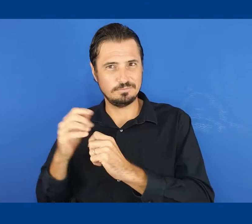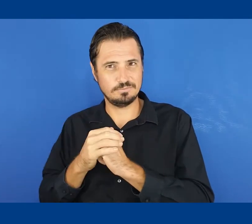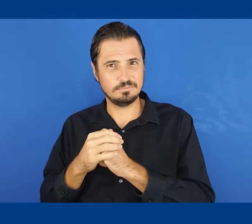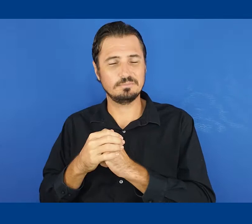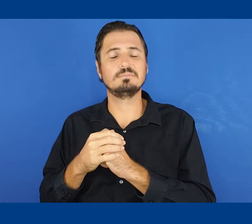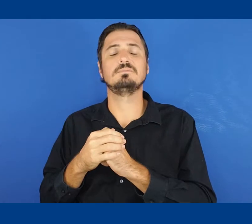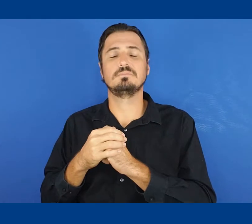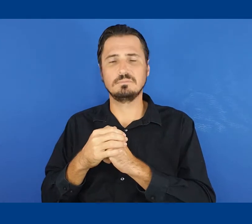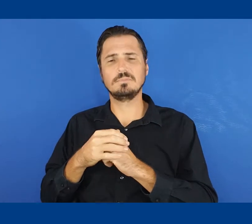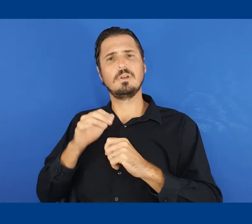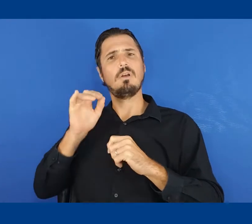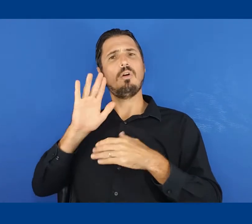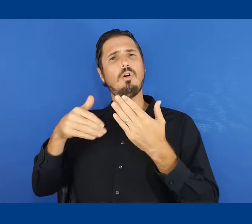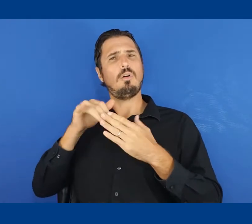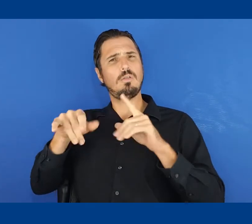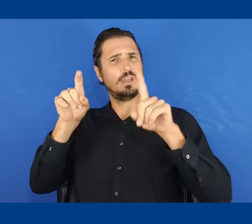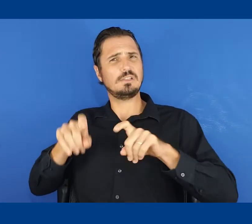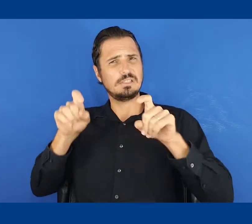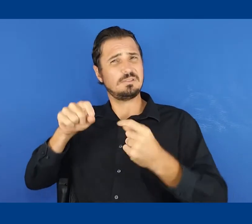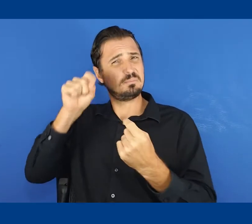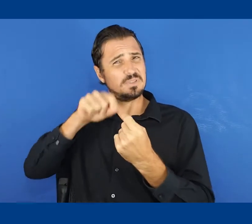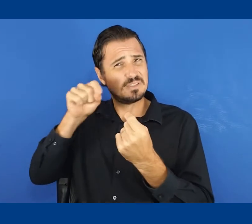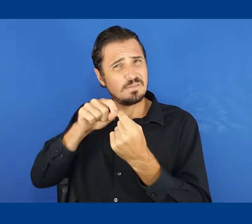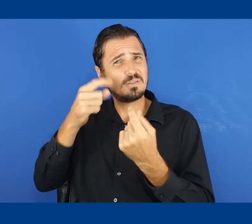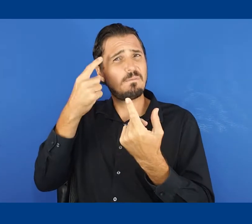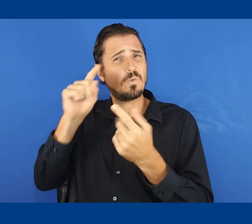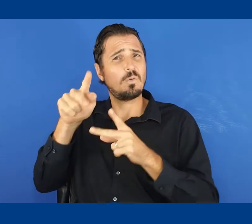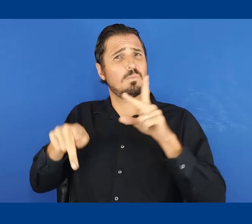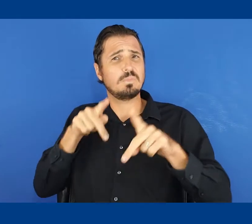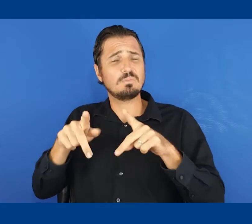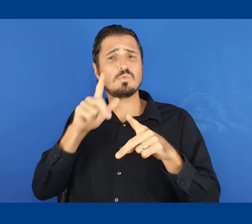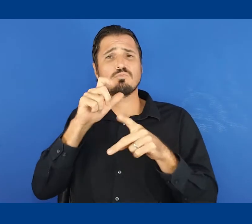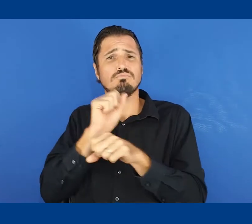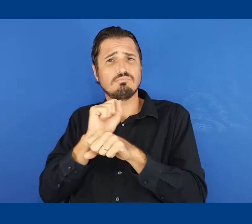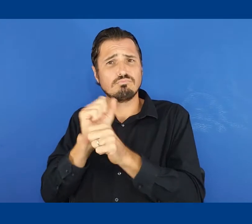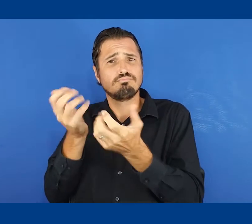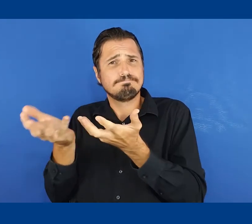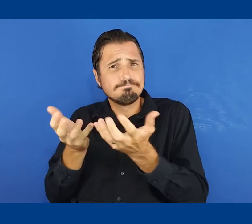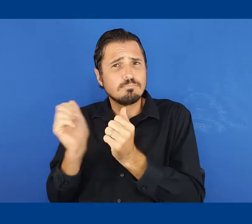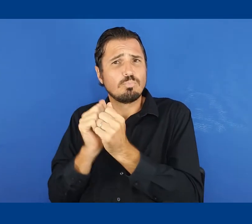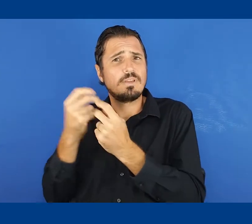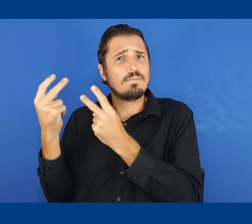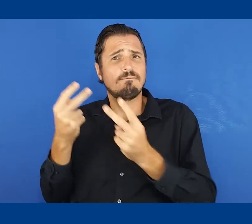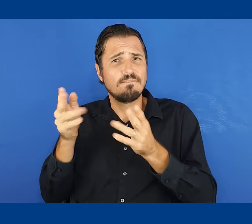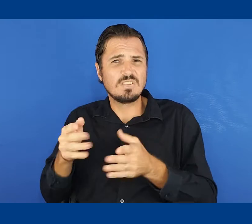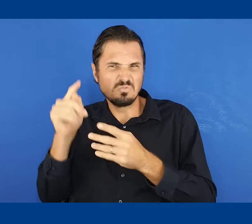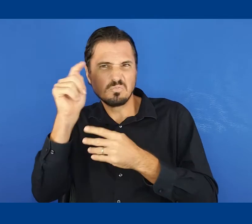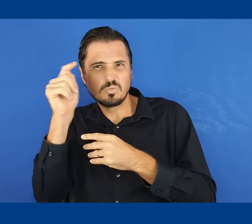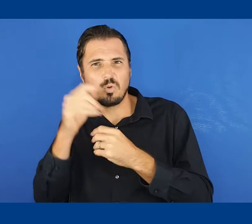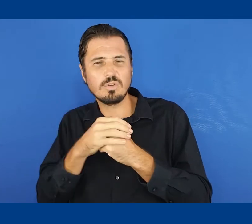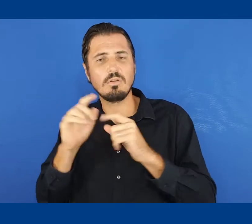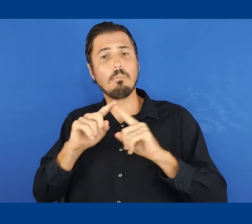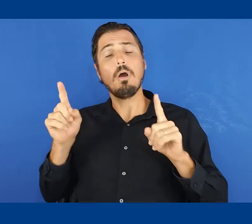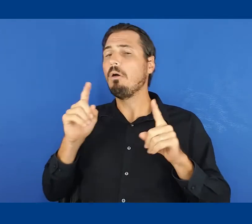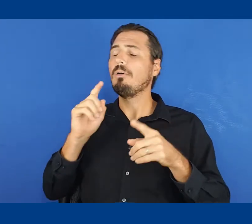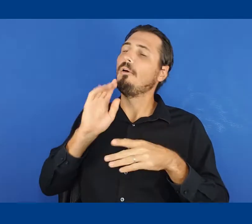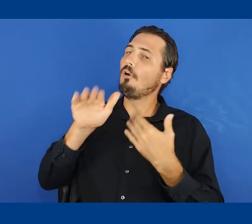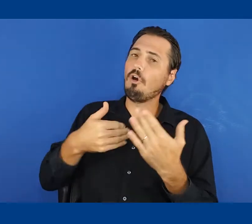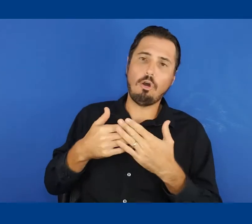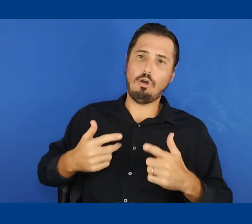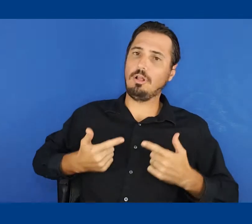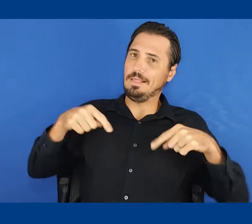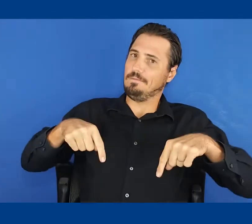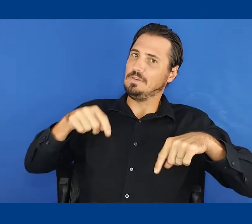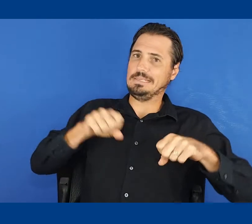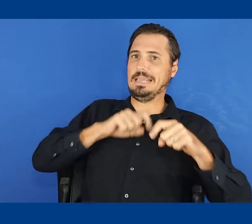positive cases. These tests are targeted for those who work closely with visitors, but tests are available to all